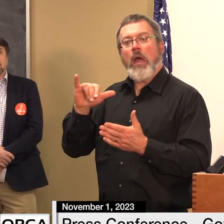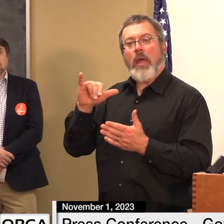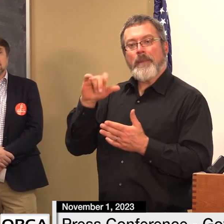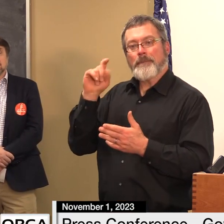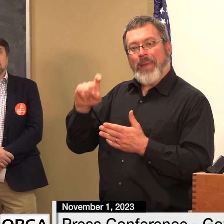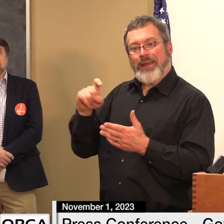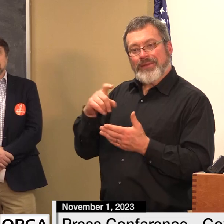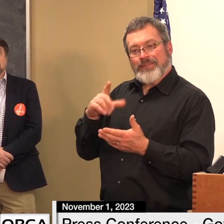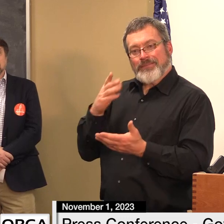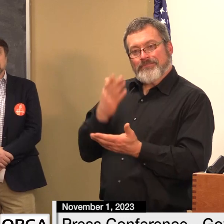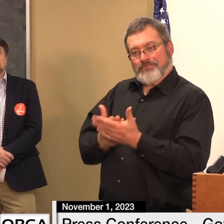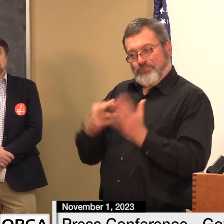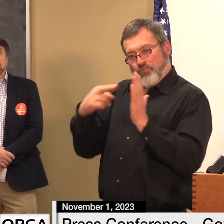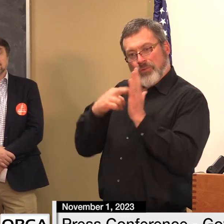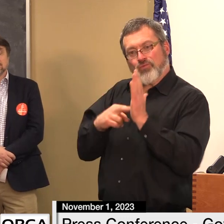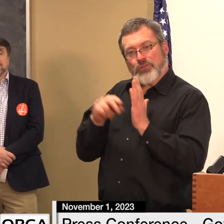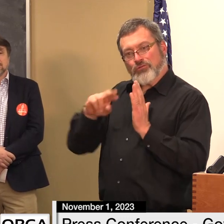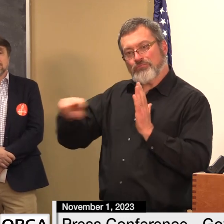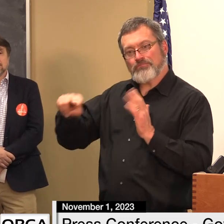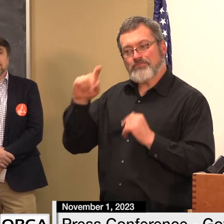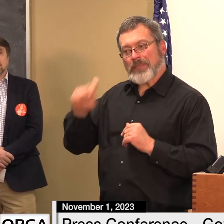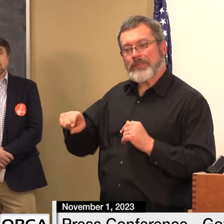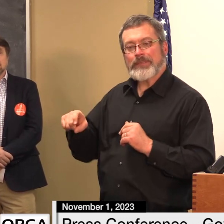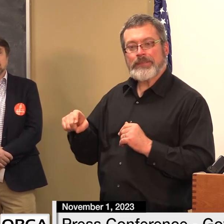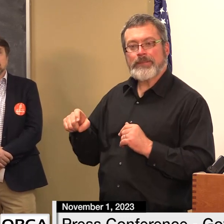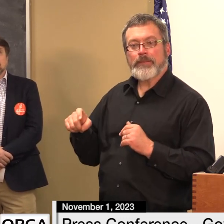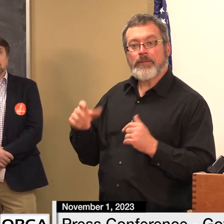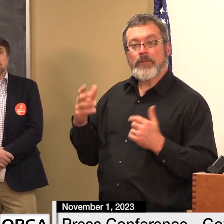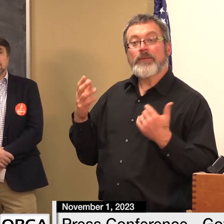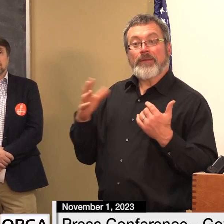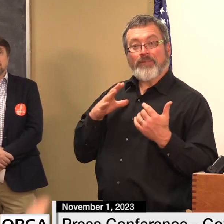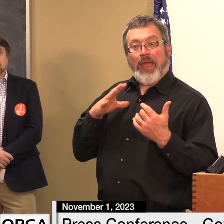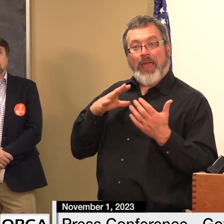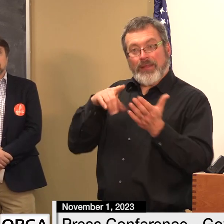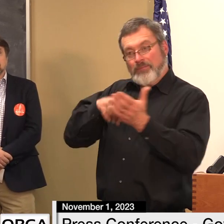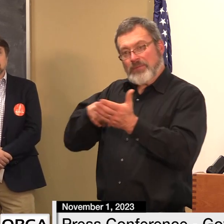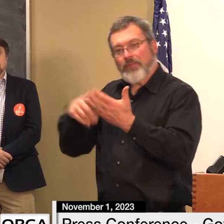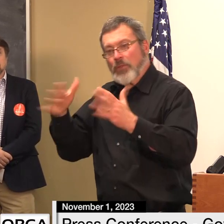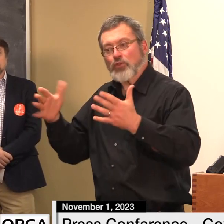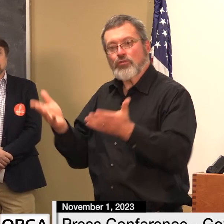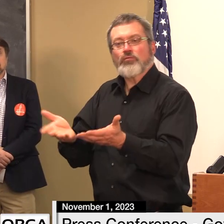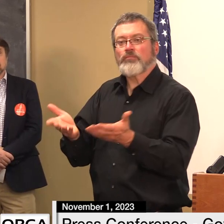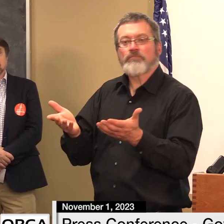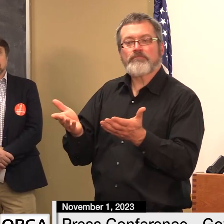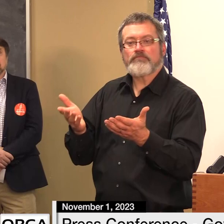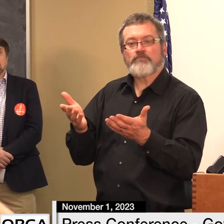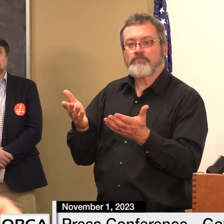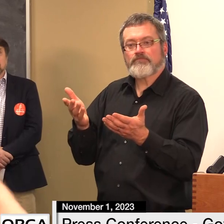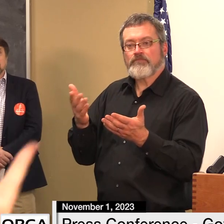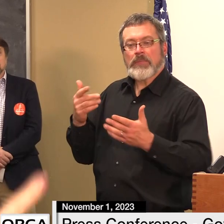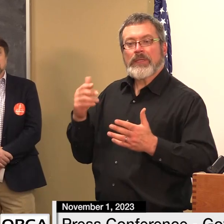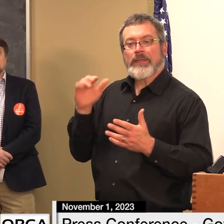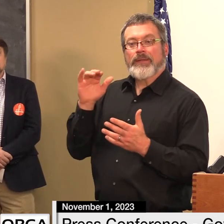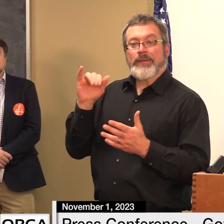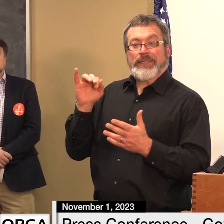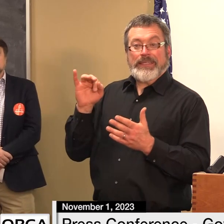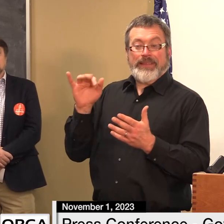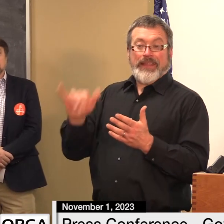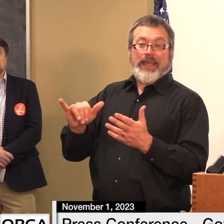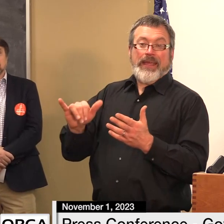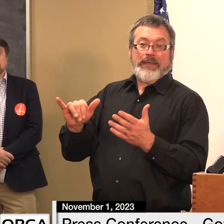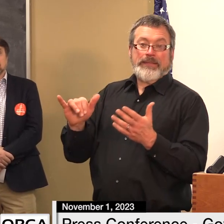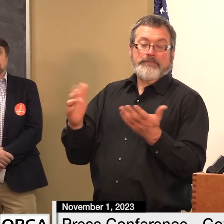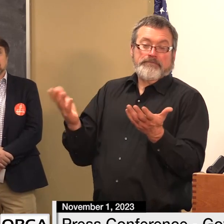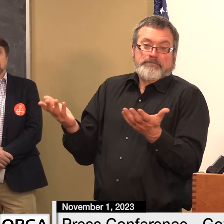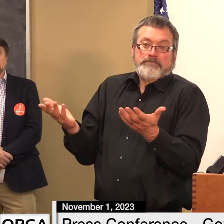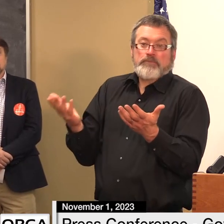valid registration in order to get through the inspection process. So that, in effect,